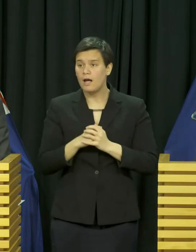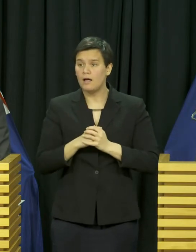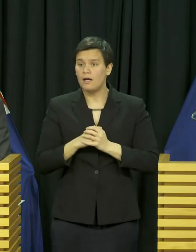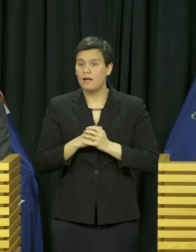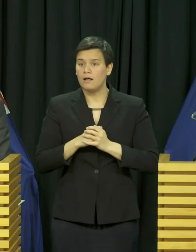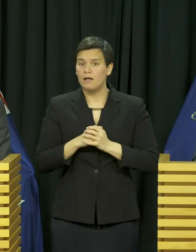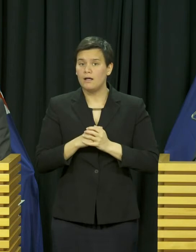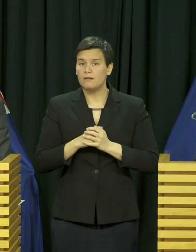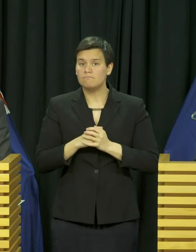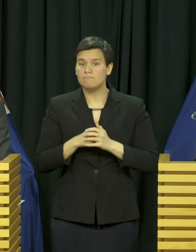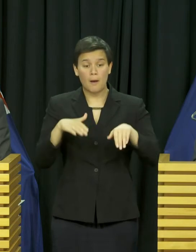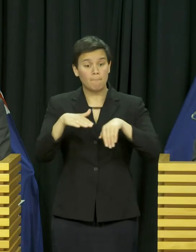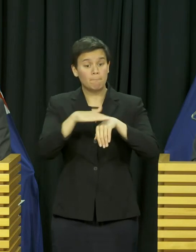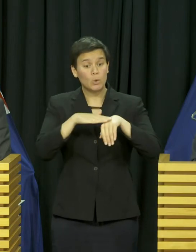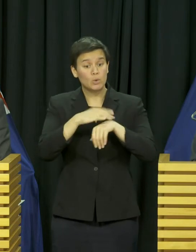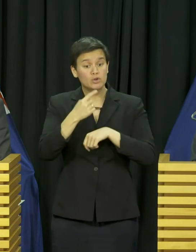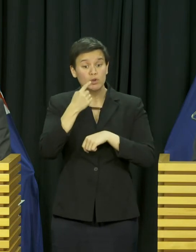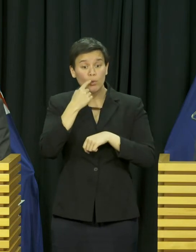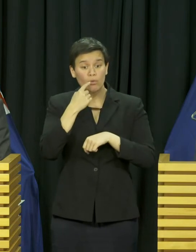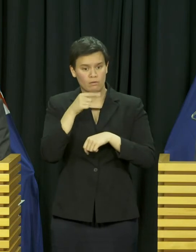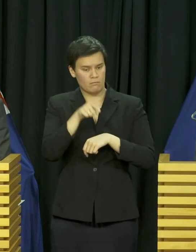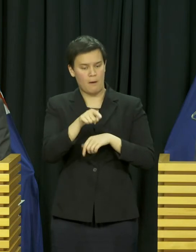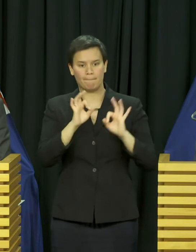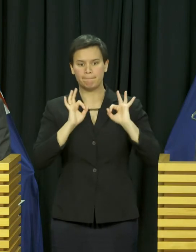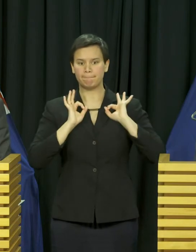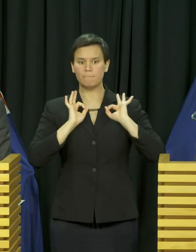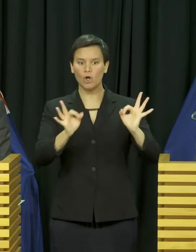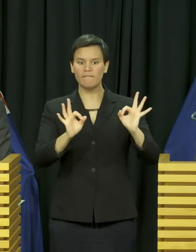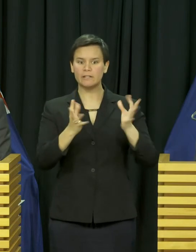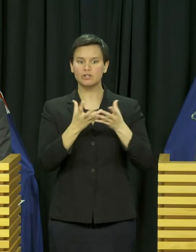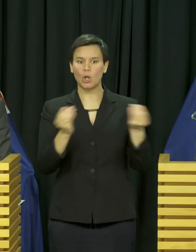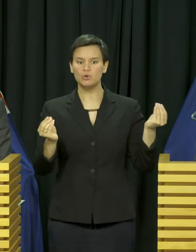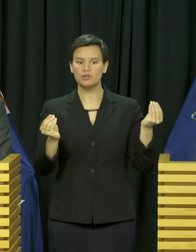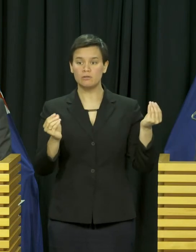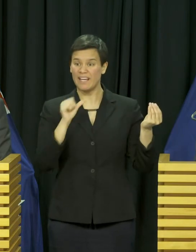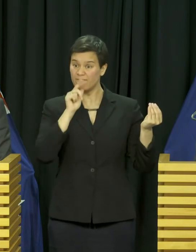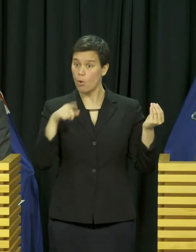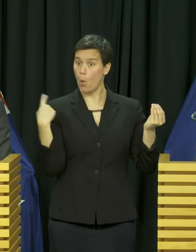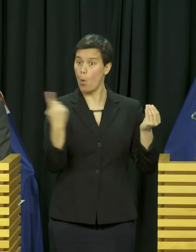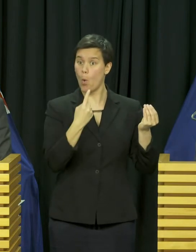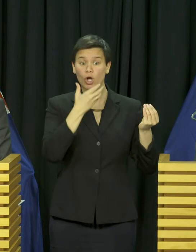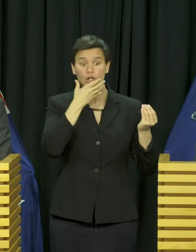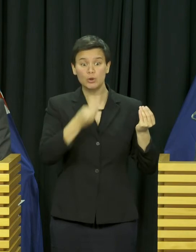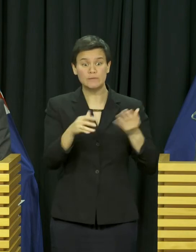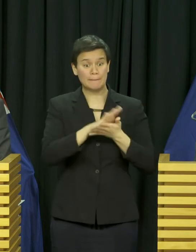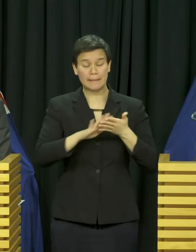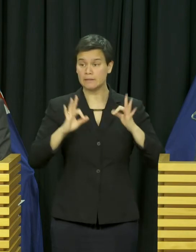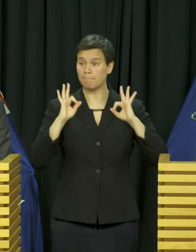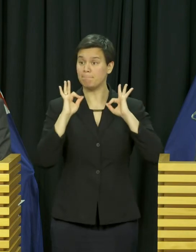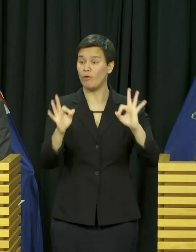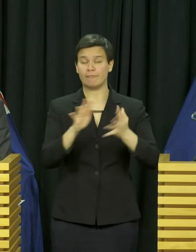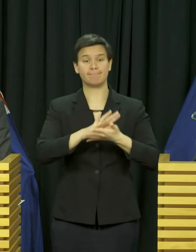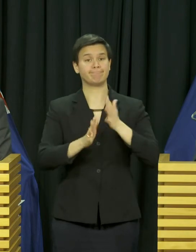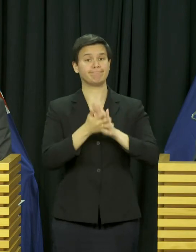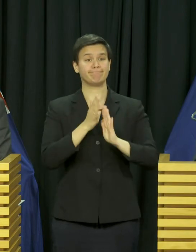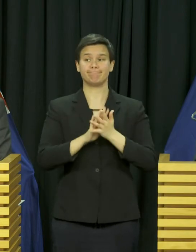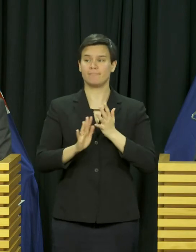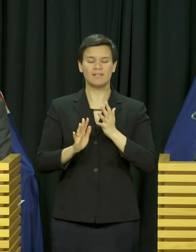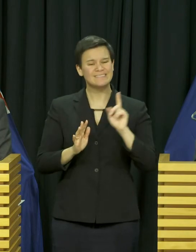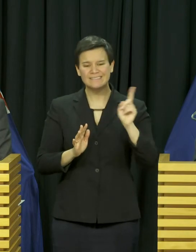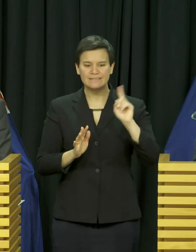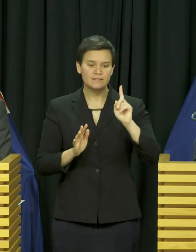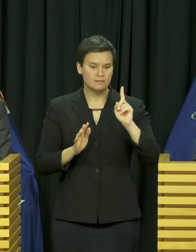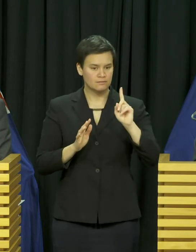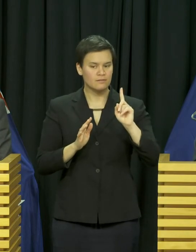no such thing as a silver bullet. A COVID card or a Bluetooth technology solution may well be part of the toolbox,